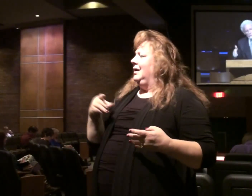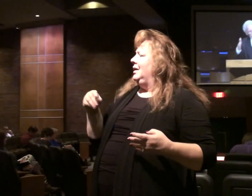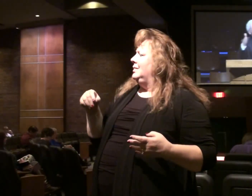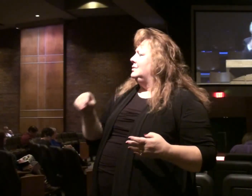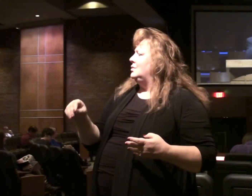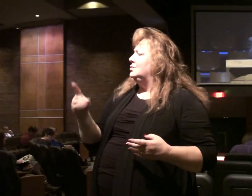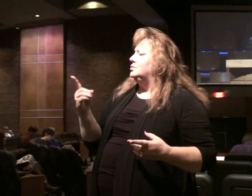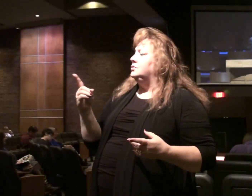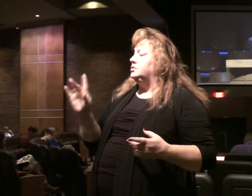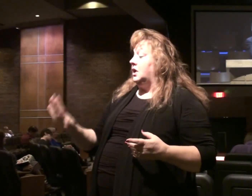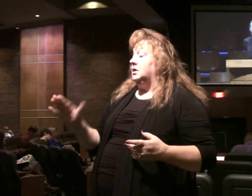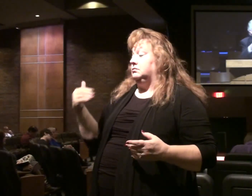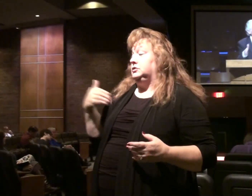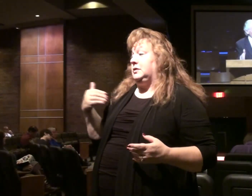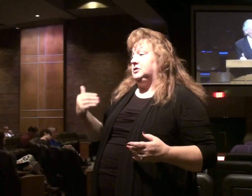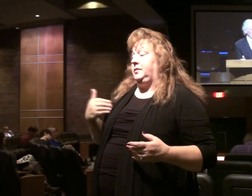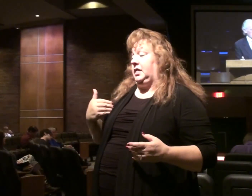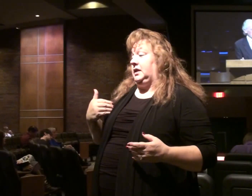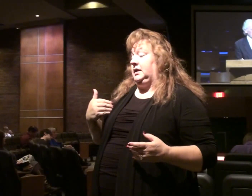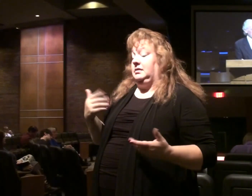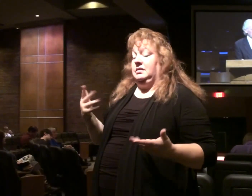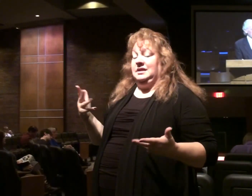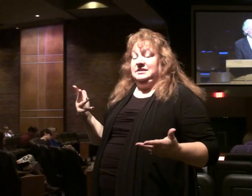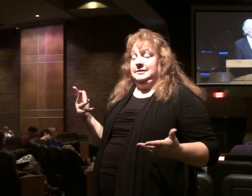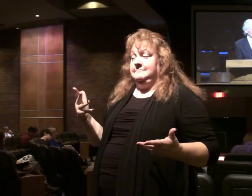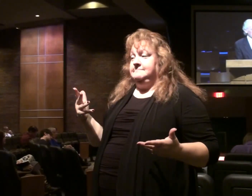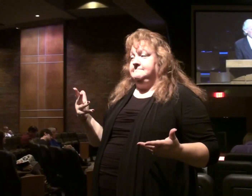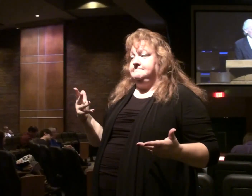sower should do what the sower's responsibility is.